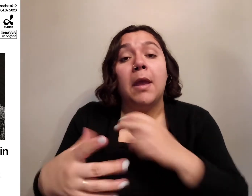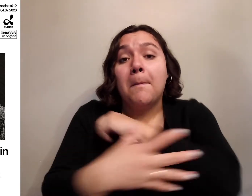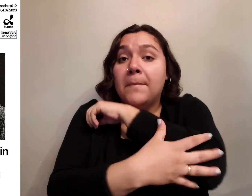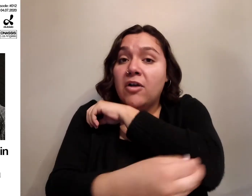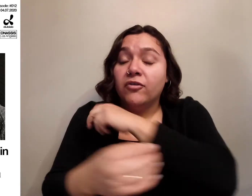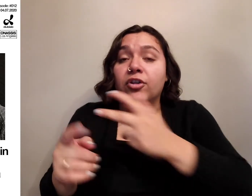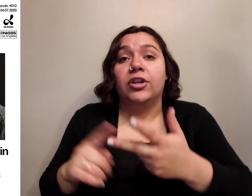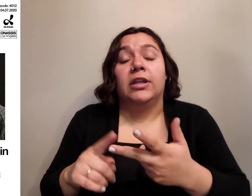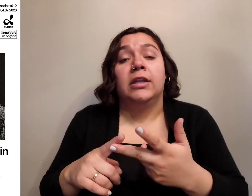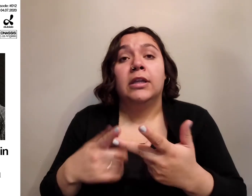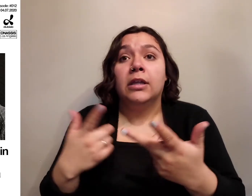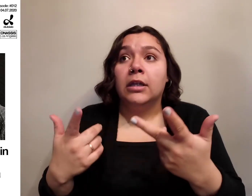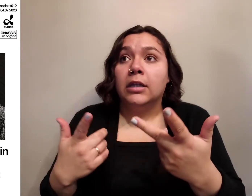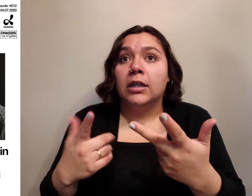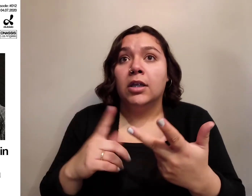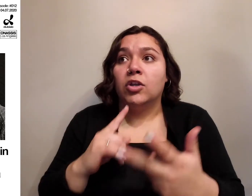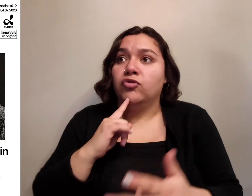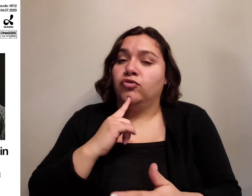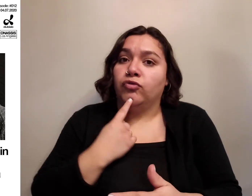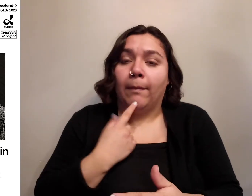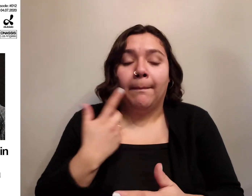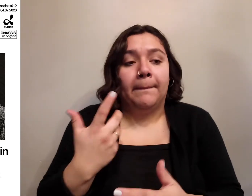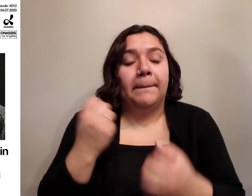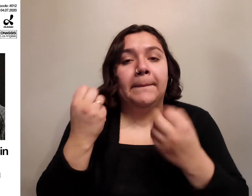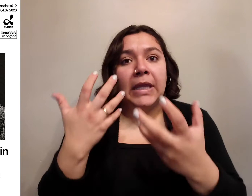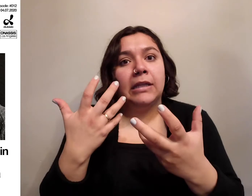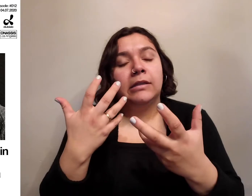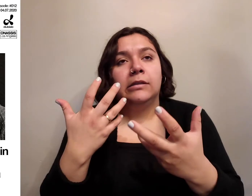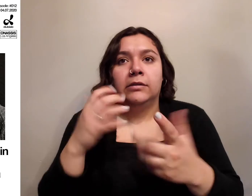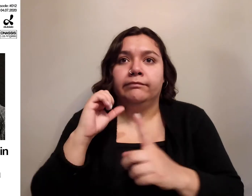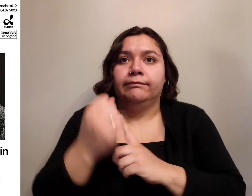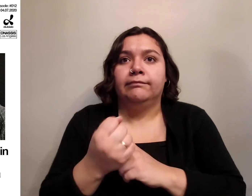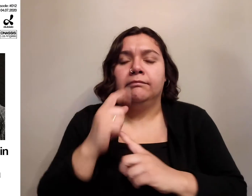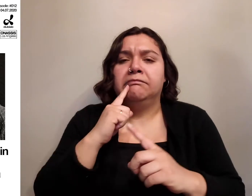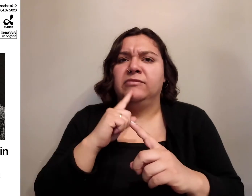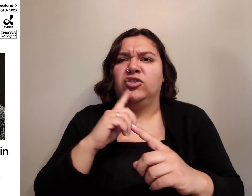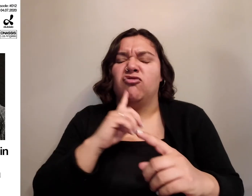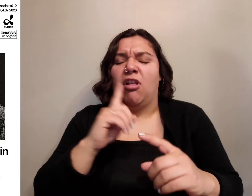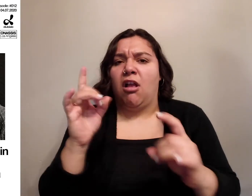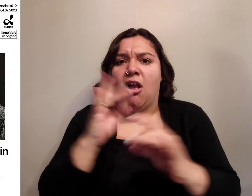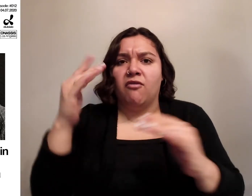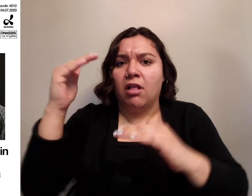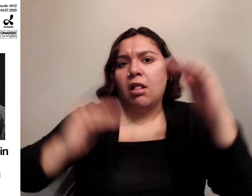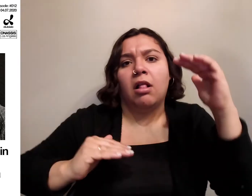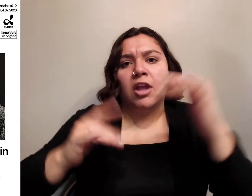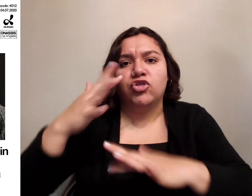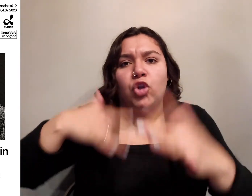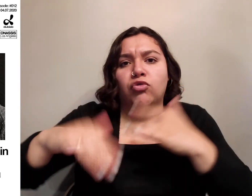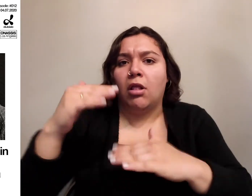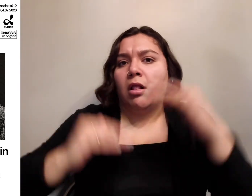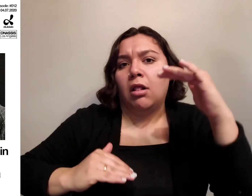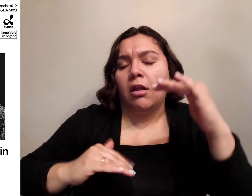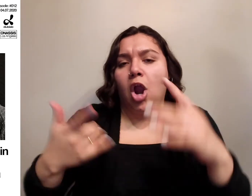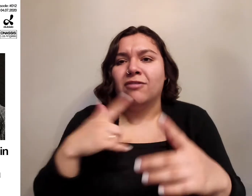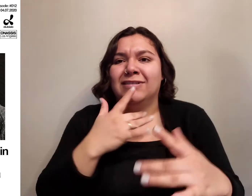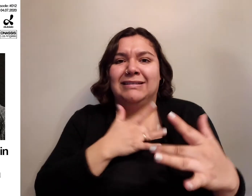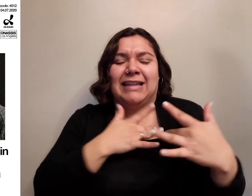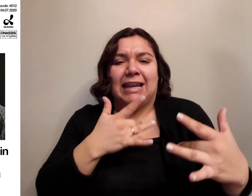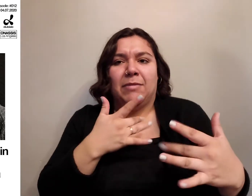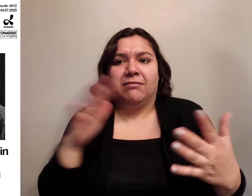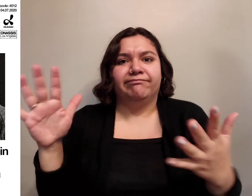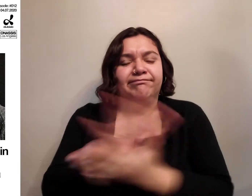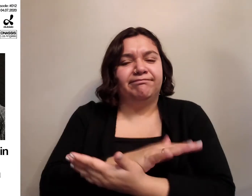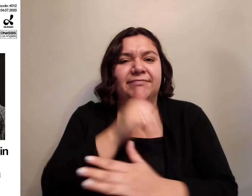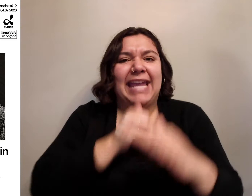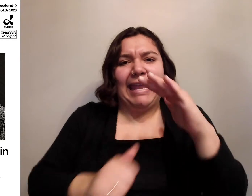poverty, extreme, and in many cases extraordinary social inequality are hidden. They're